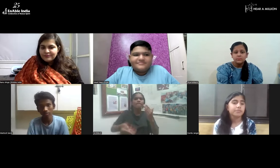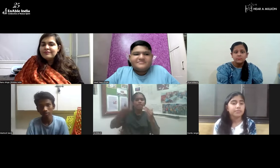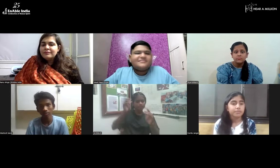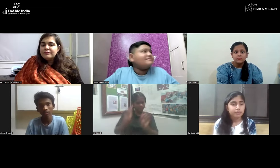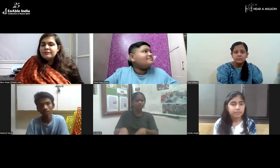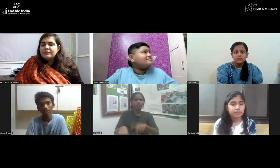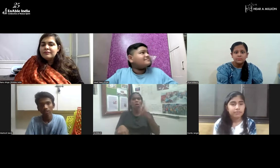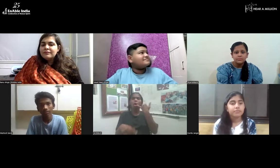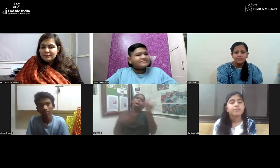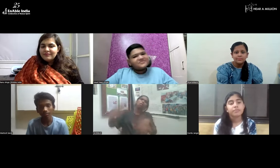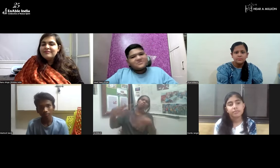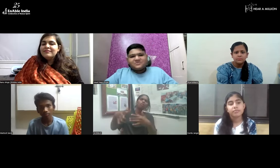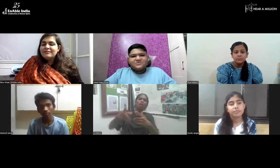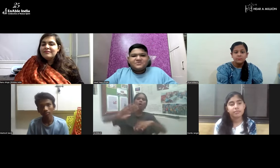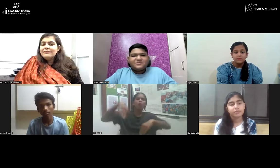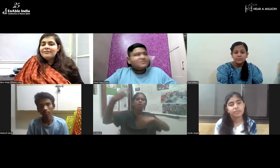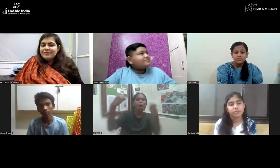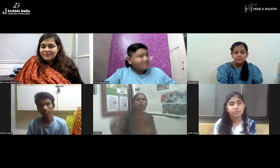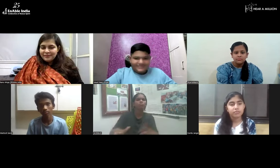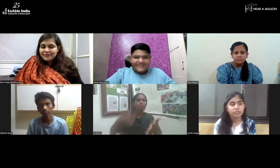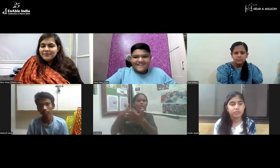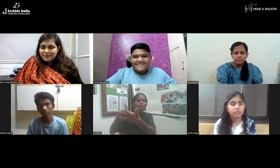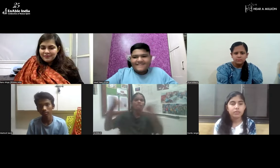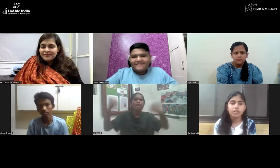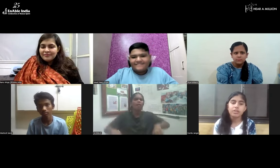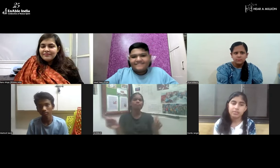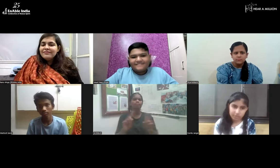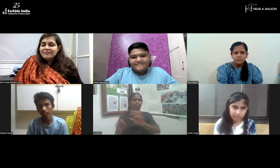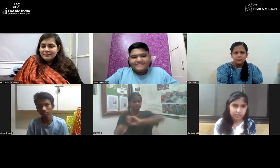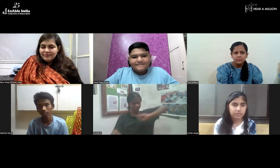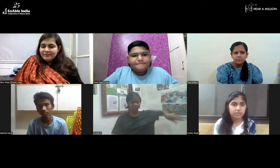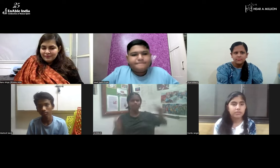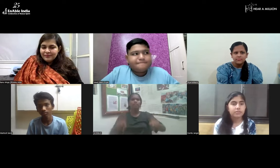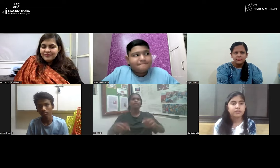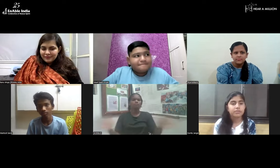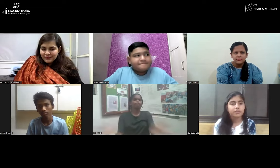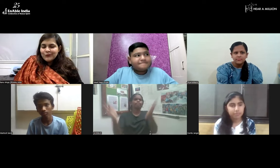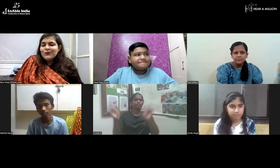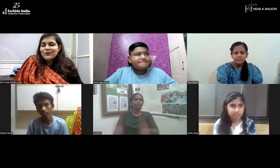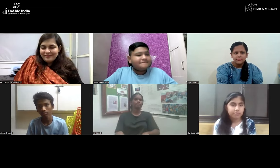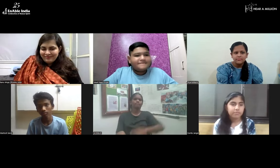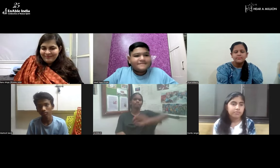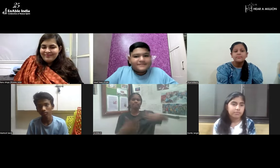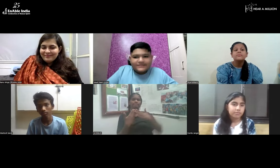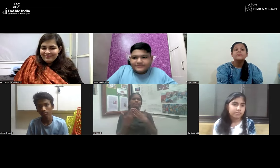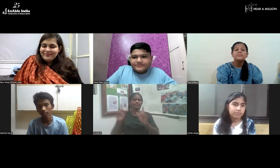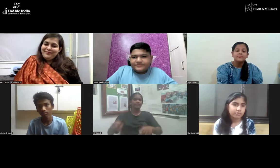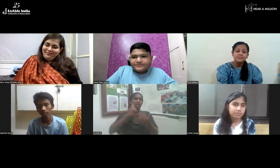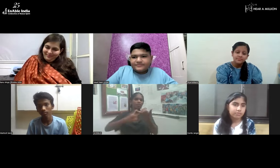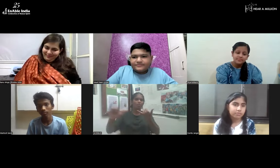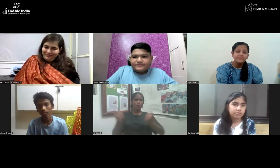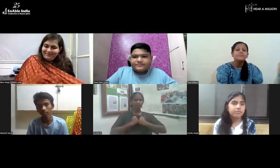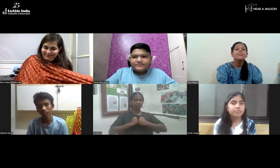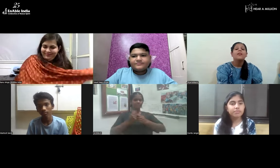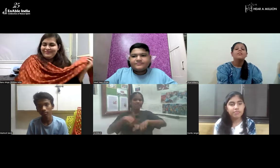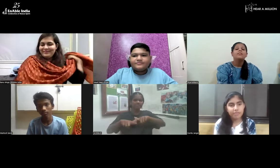for example, you have your friend using phone a lot. So, what would you do to help them come out of it?